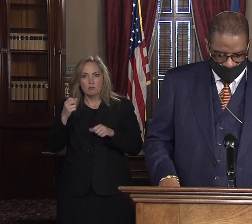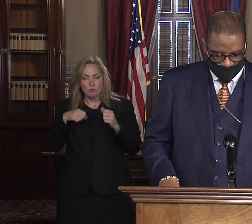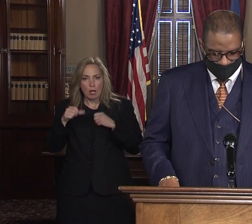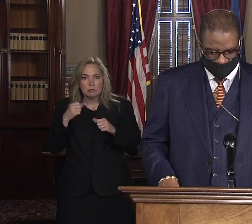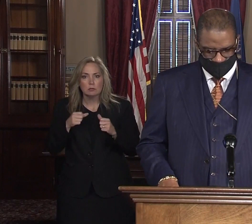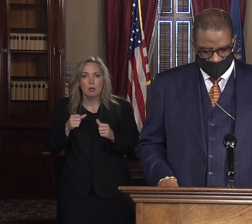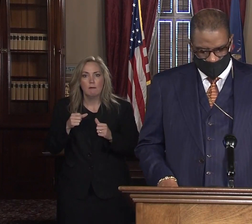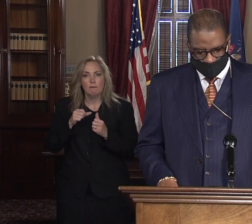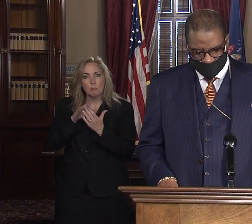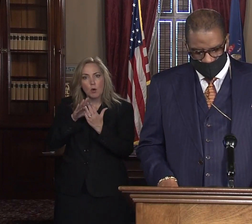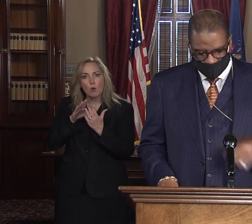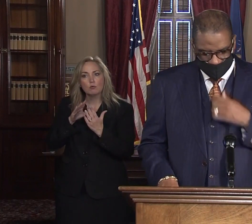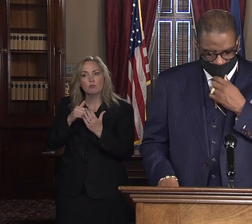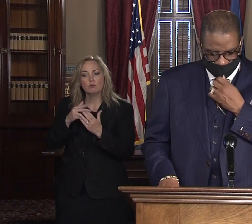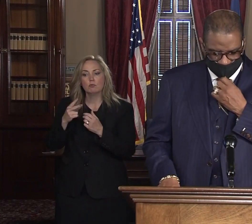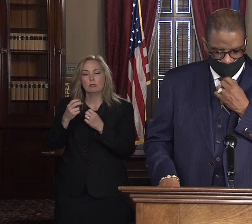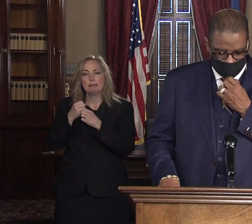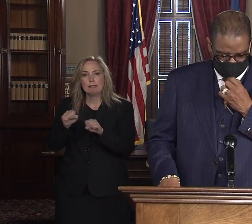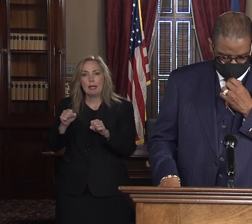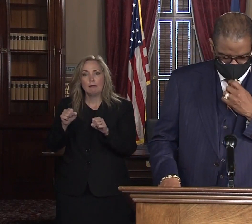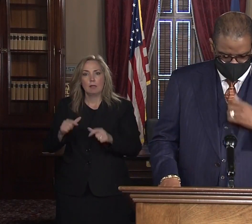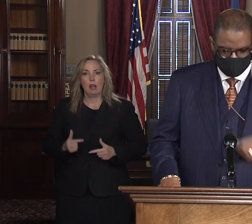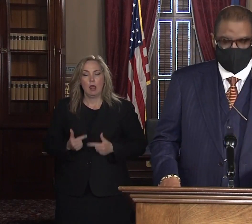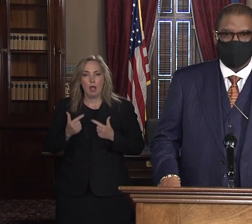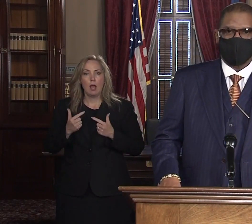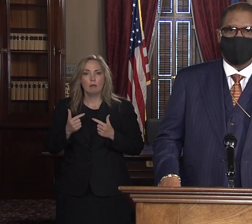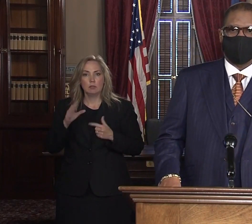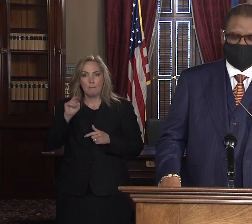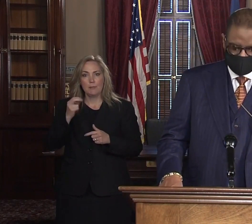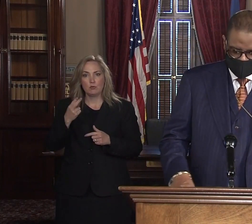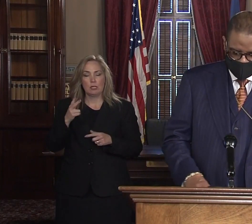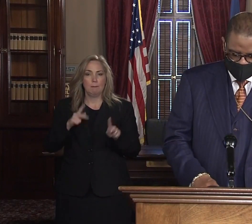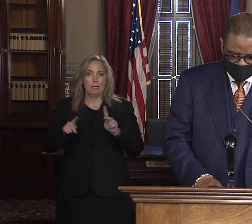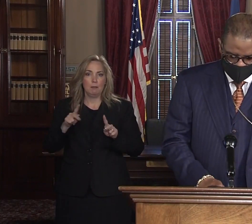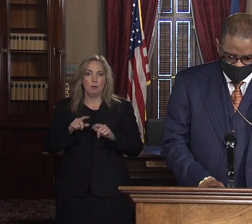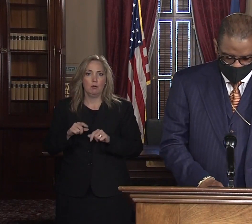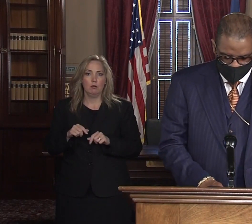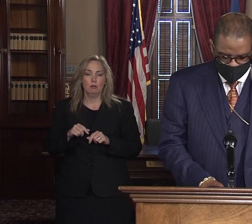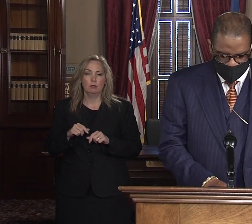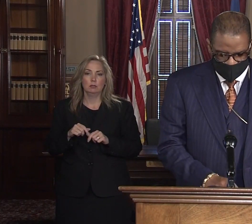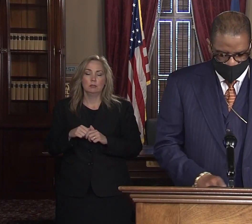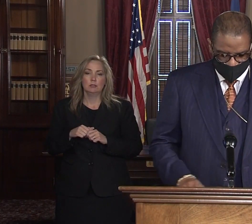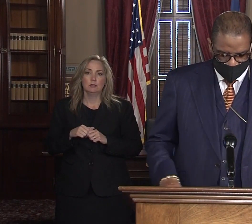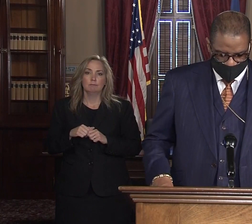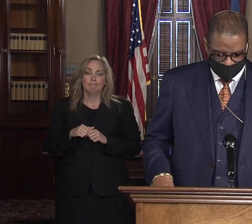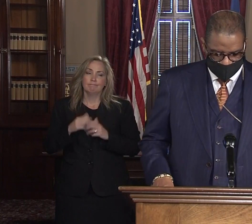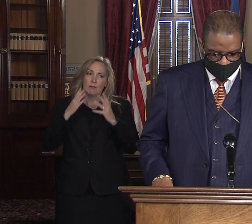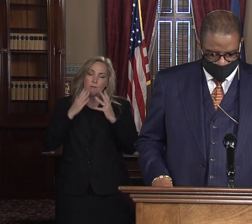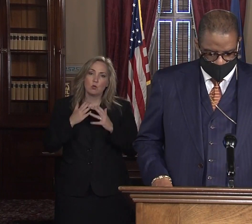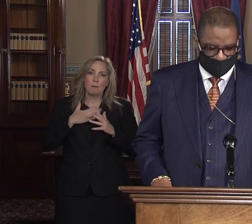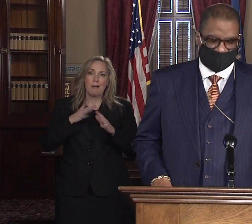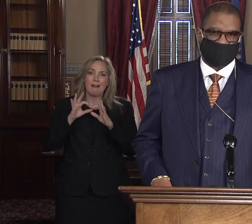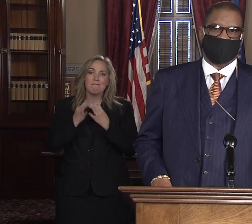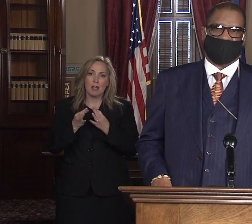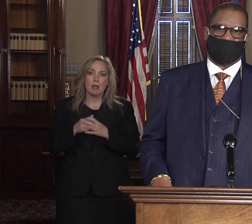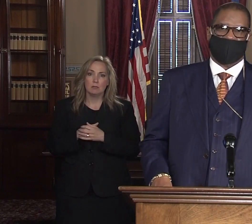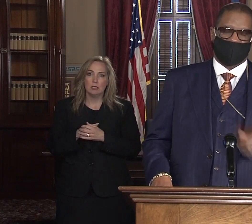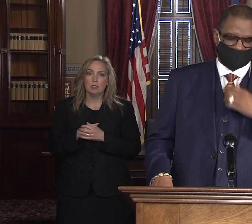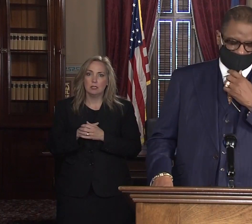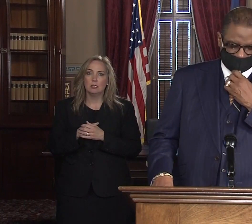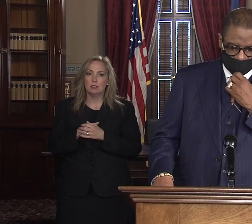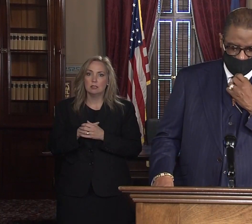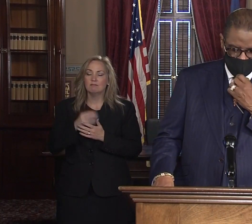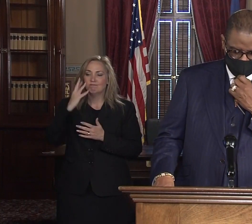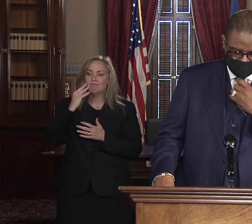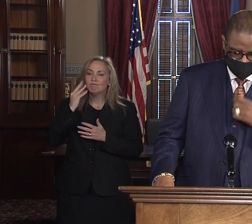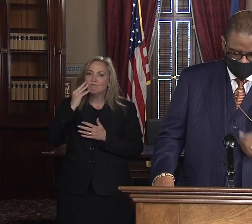the lives of Michigan citizens. Unfortunately, my family has been victimized by